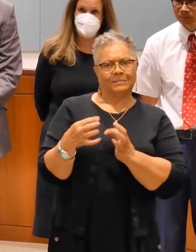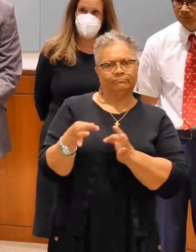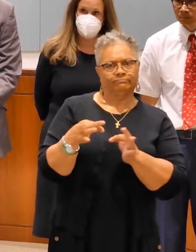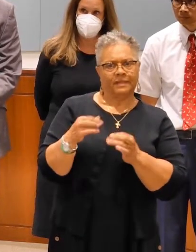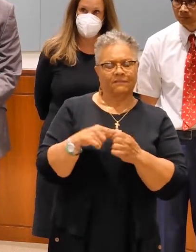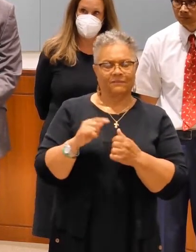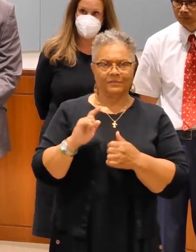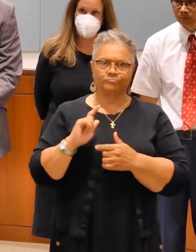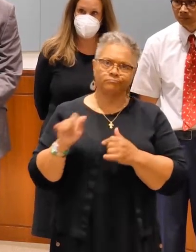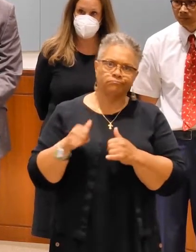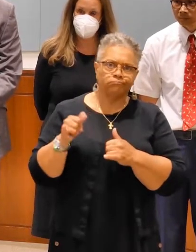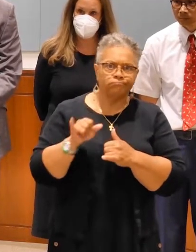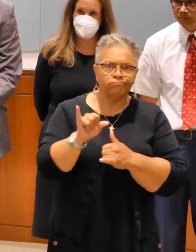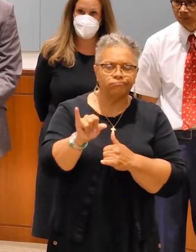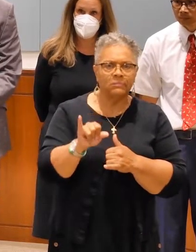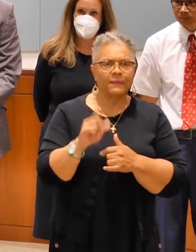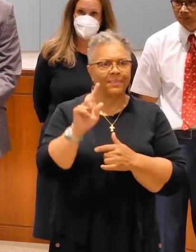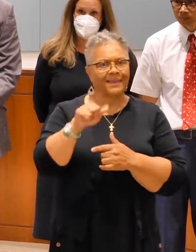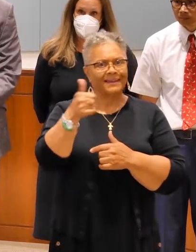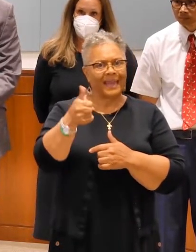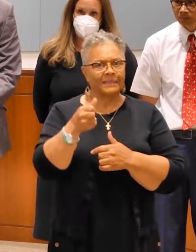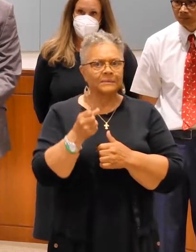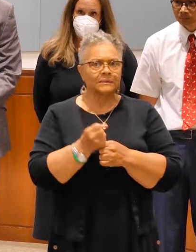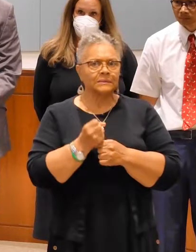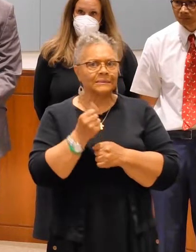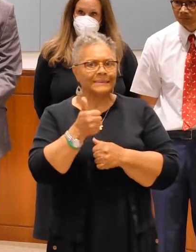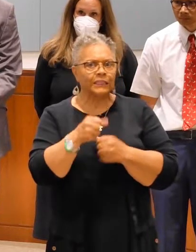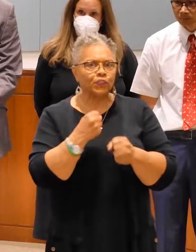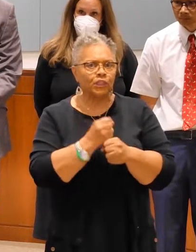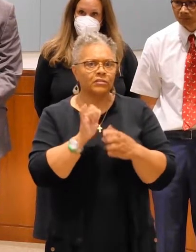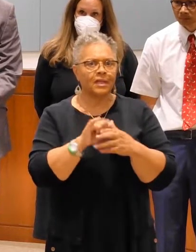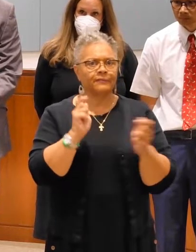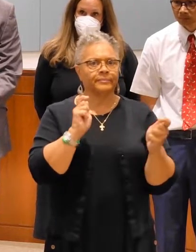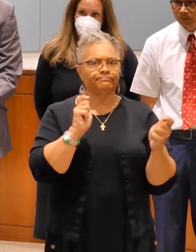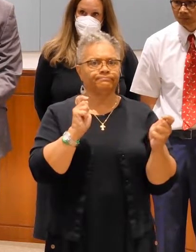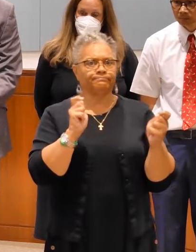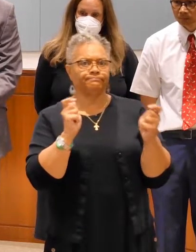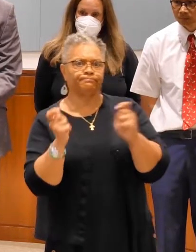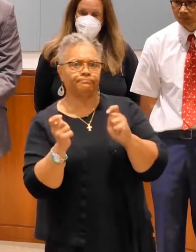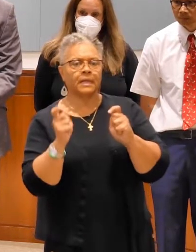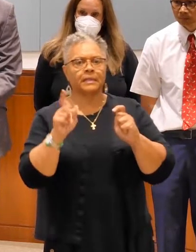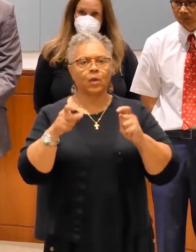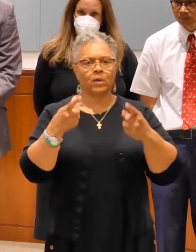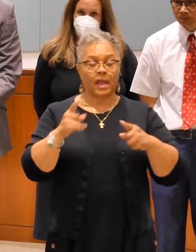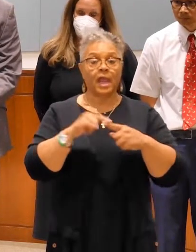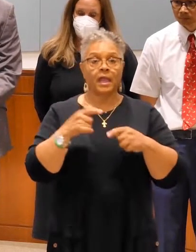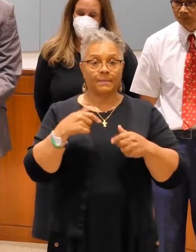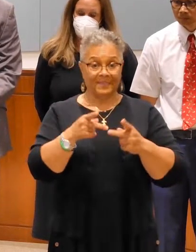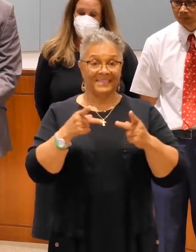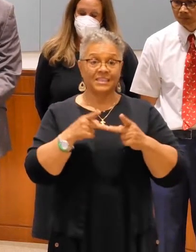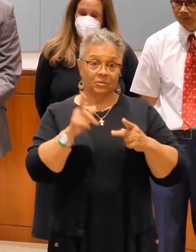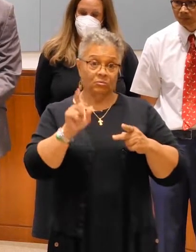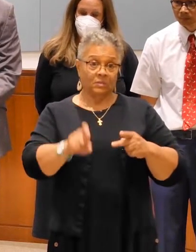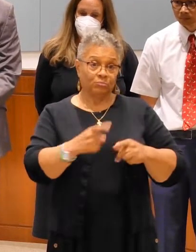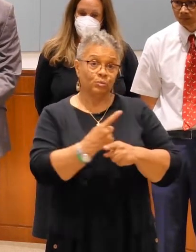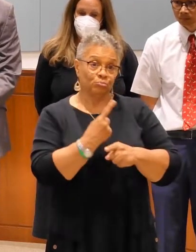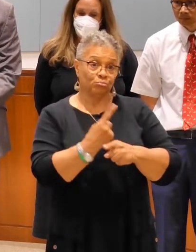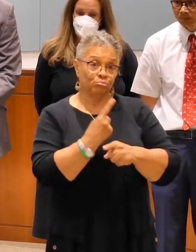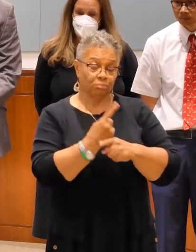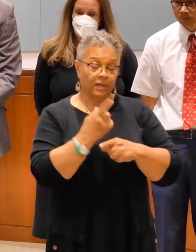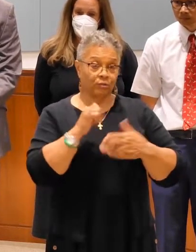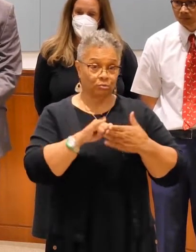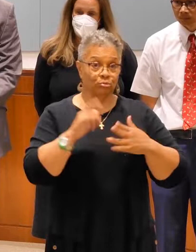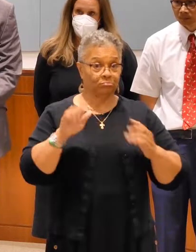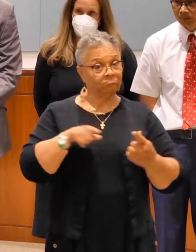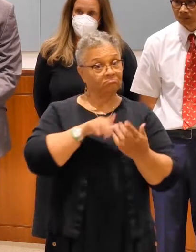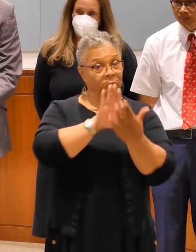for the next decade of the shifts that have to occur, and we need to be positioned financially to meet those challenges. We can